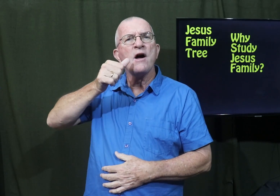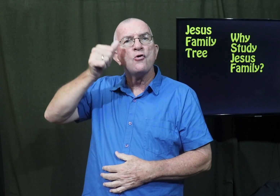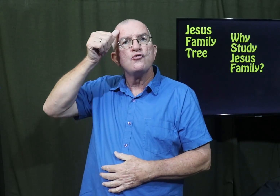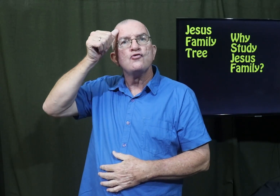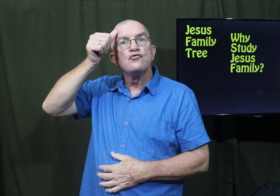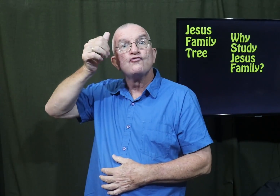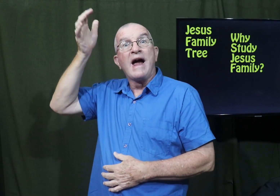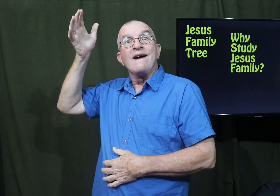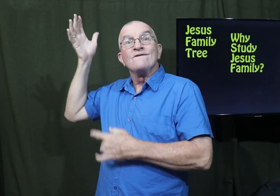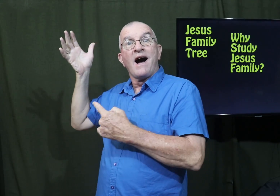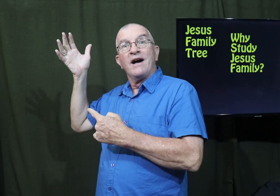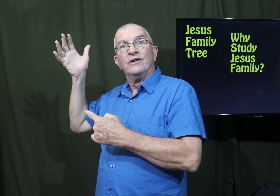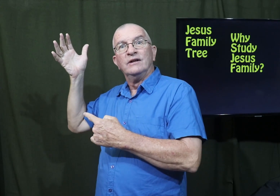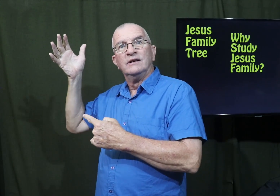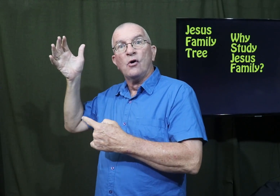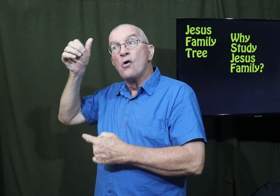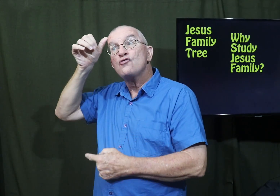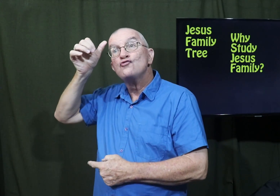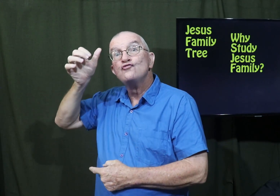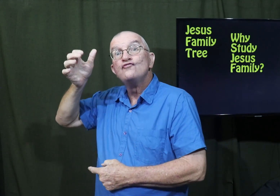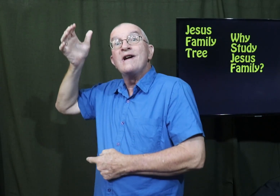what was my grandfather or great grandfather?